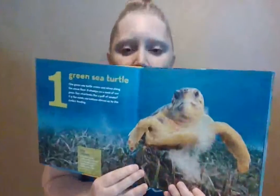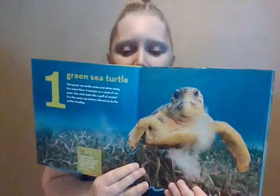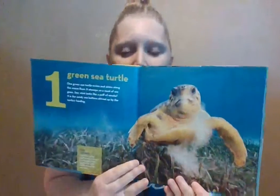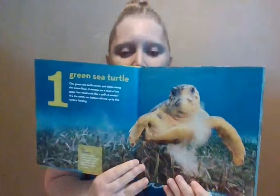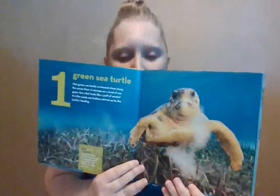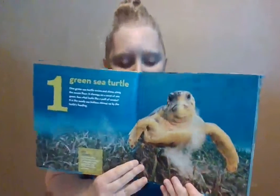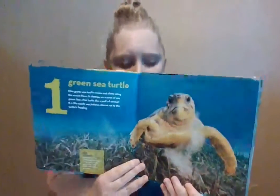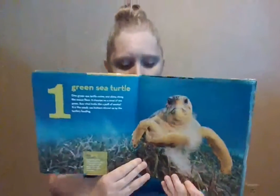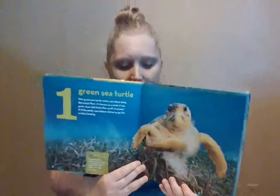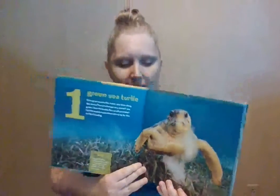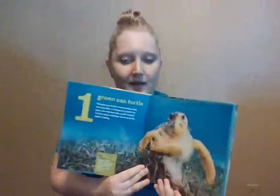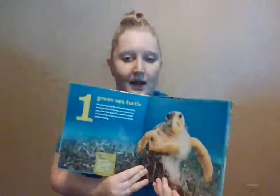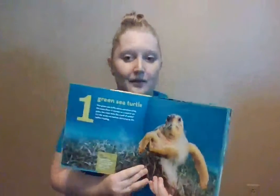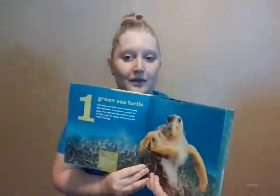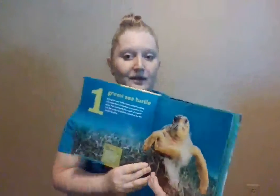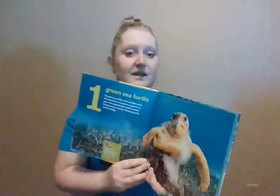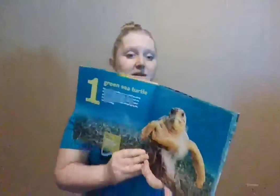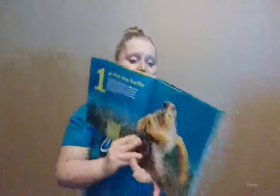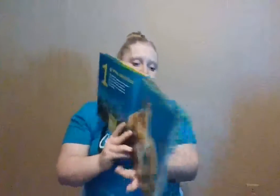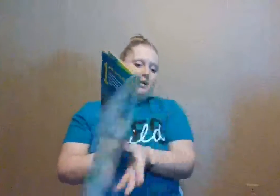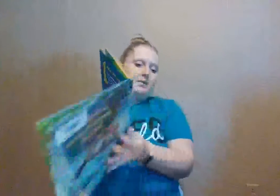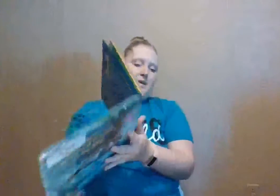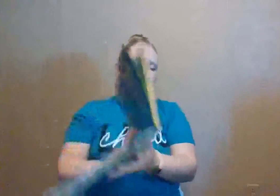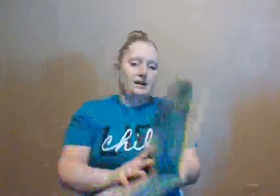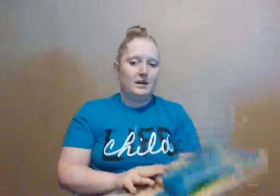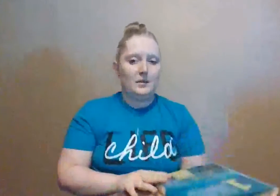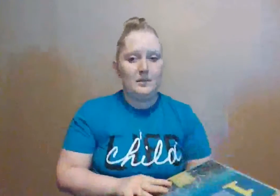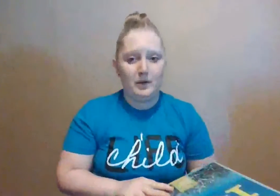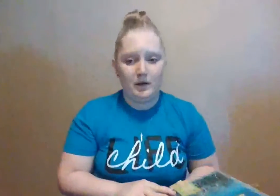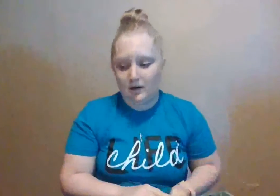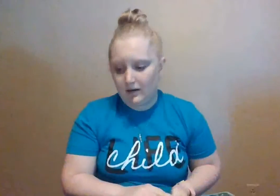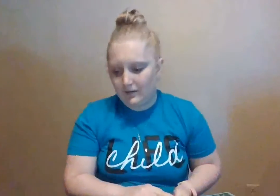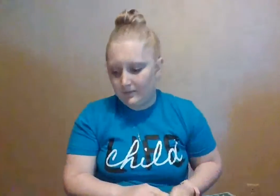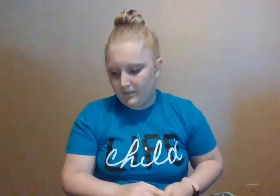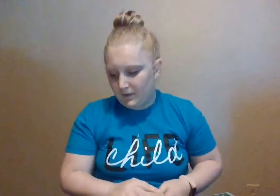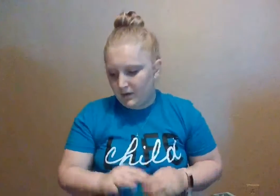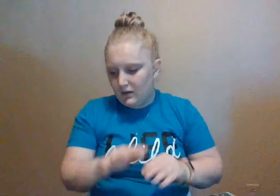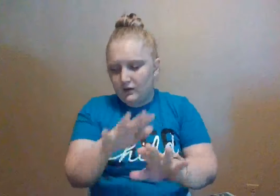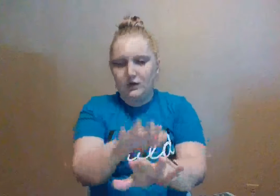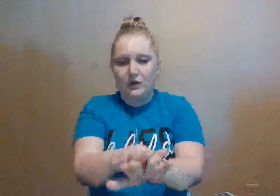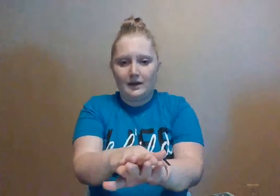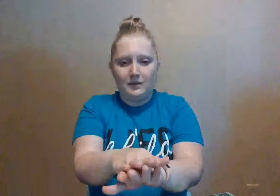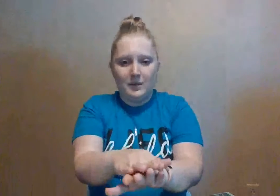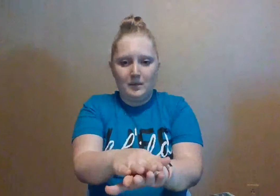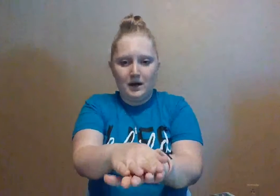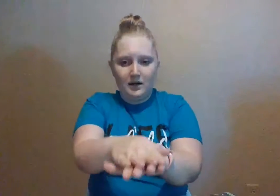do you guys remember the sign for sea turtle? I'm going to set down my book. Do you guys remember?